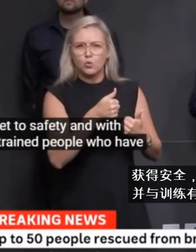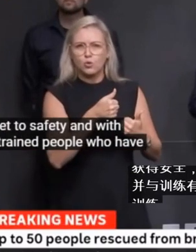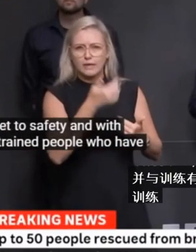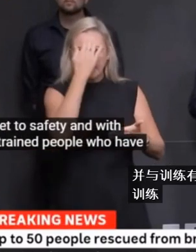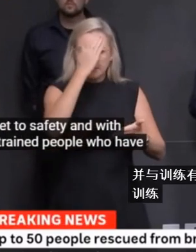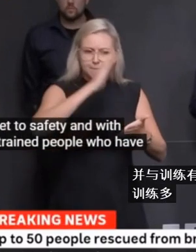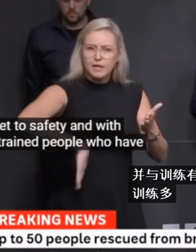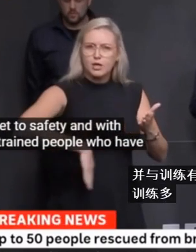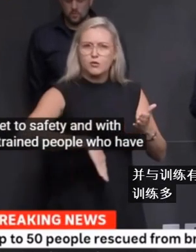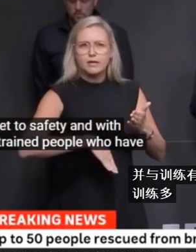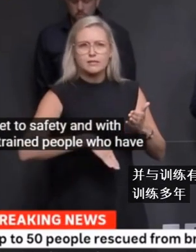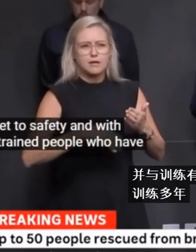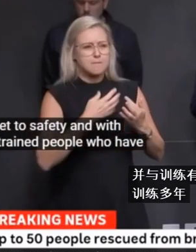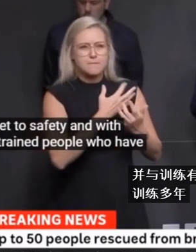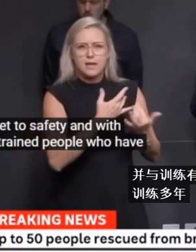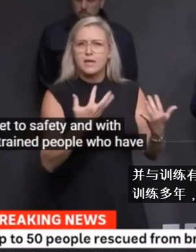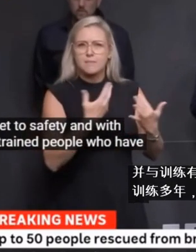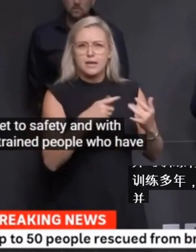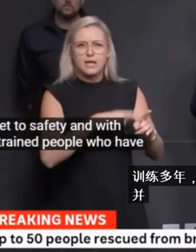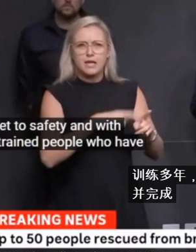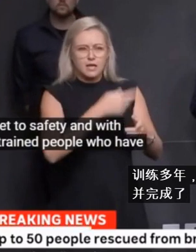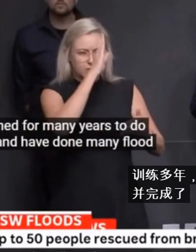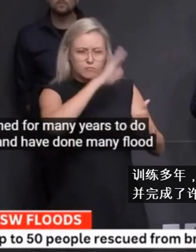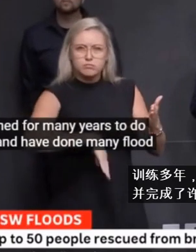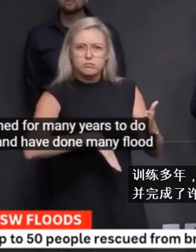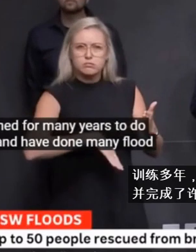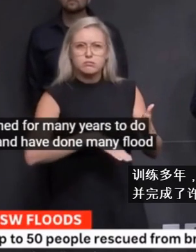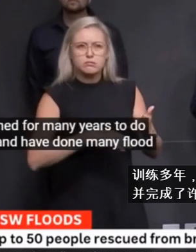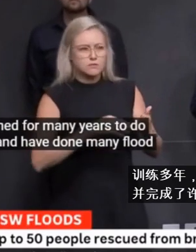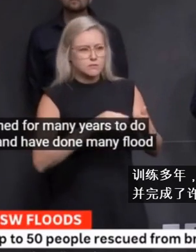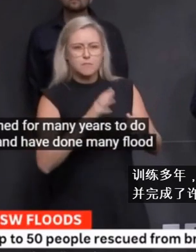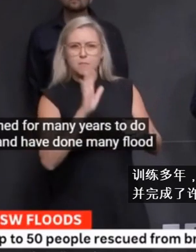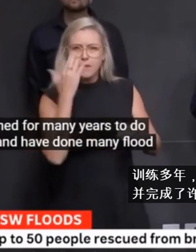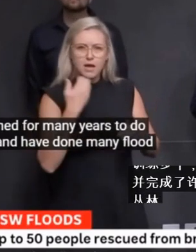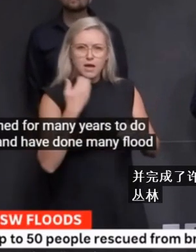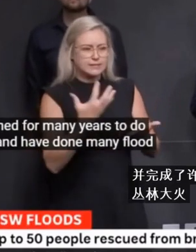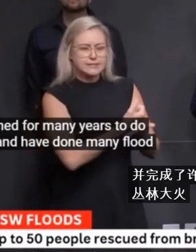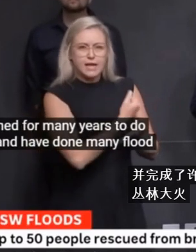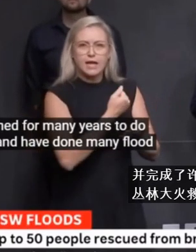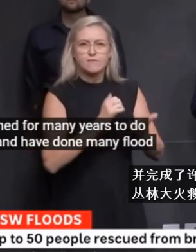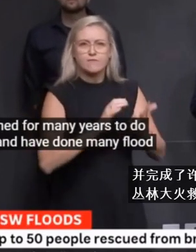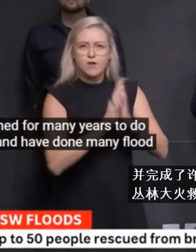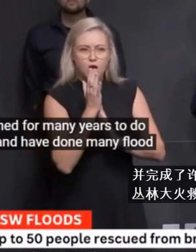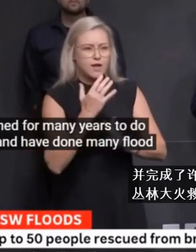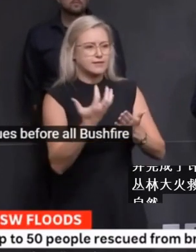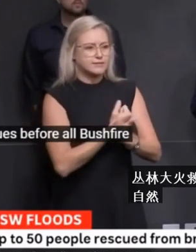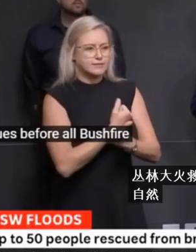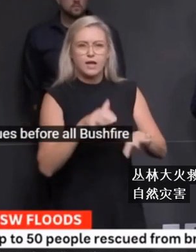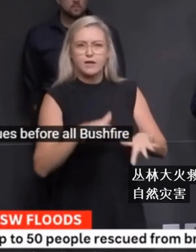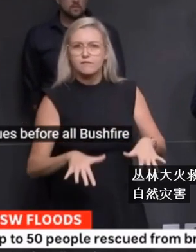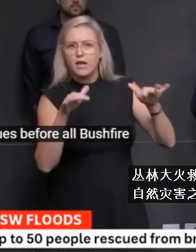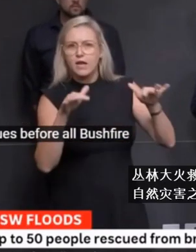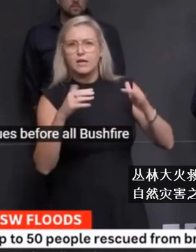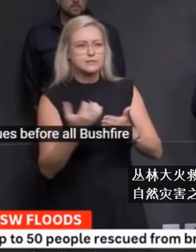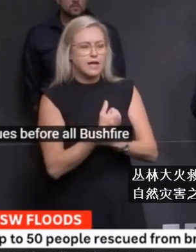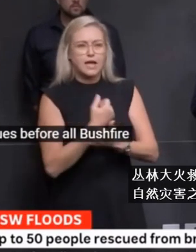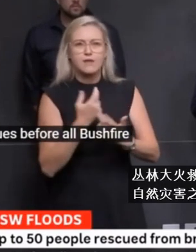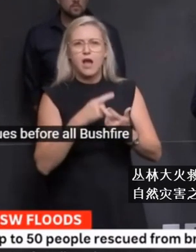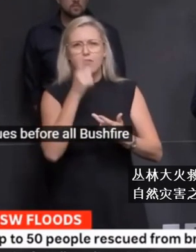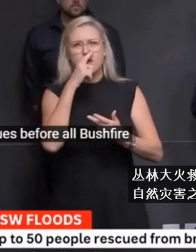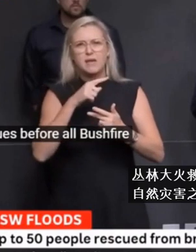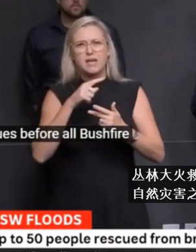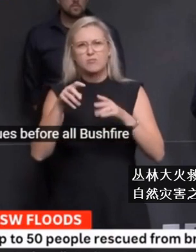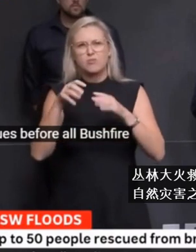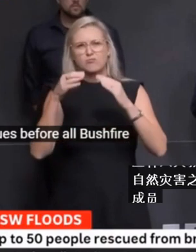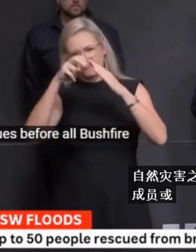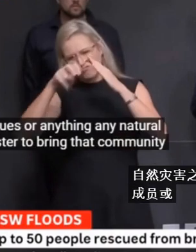people who have trained for many years to do this and have done many flood rescues before, or bushfire rescues, or any natural disaster, to